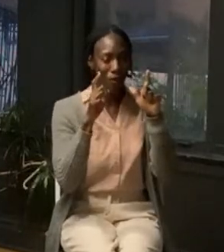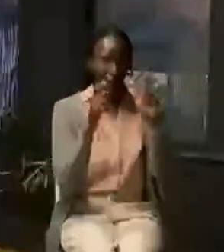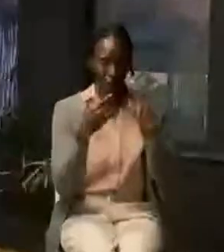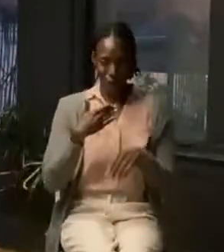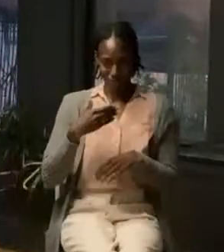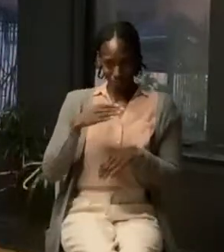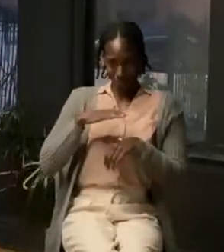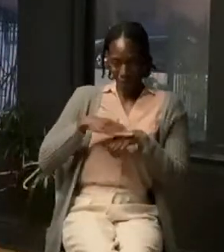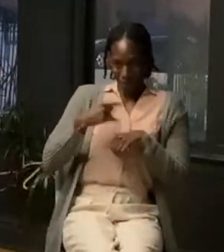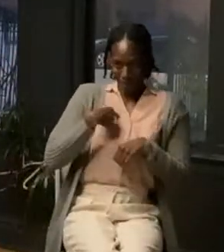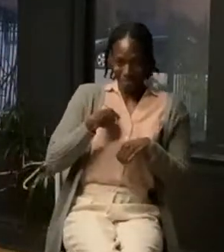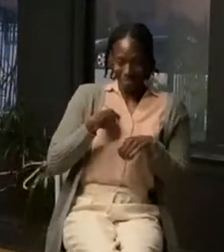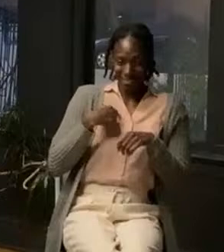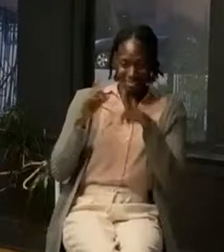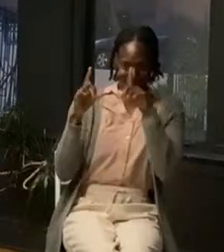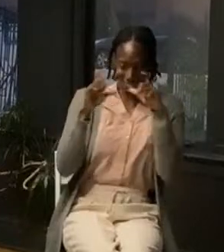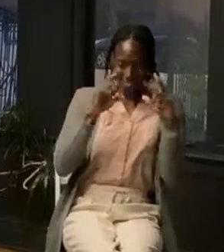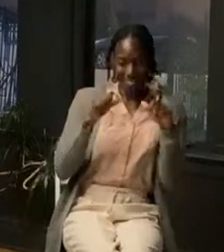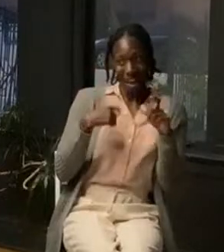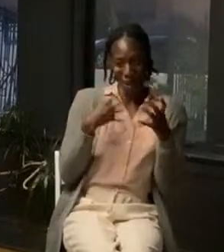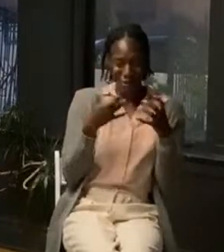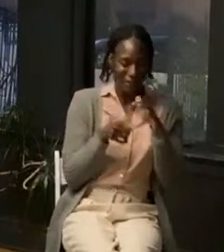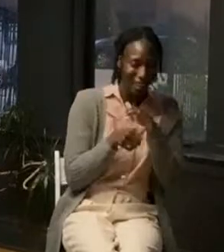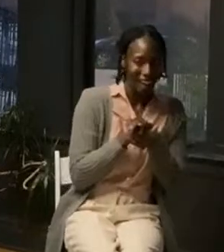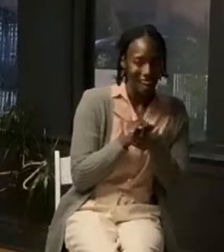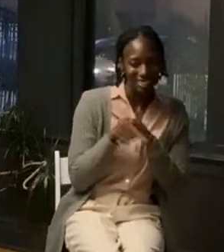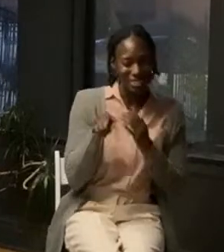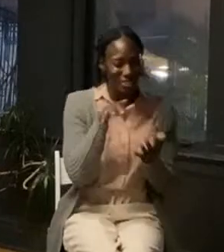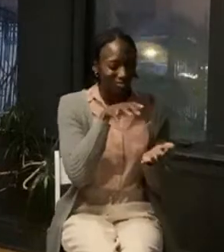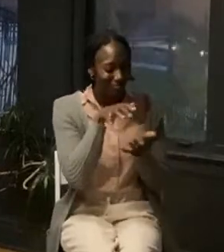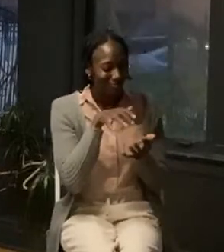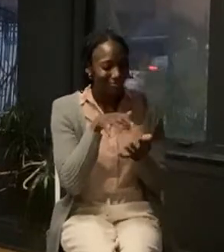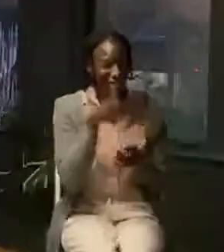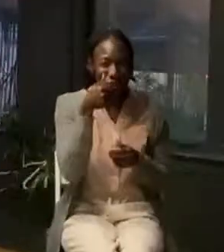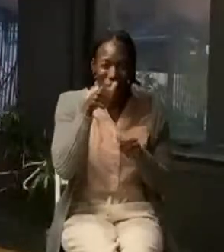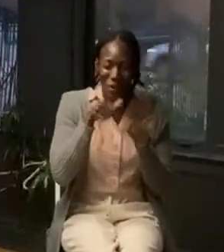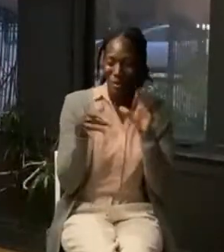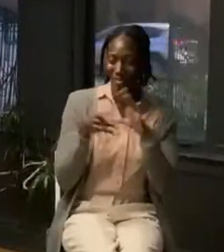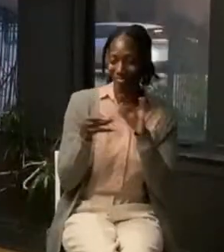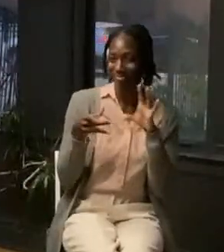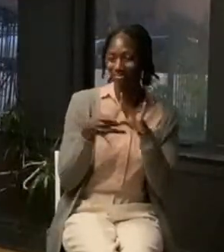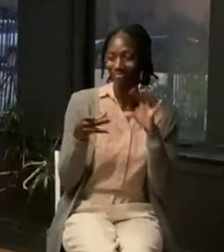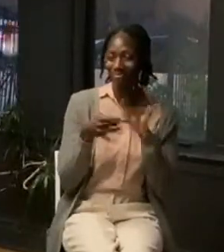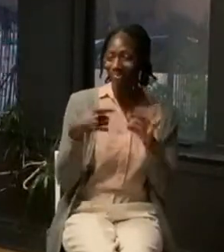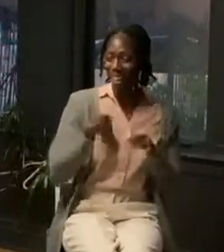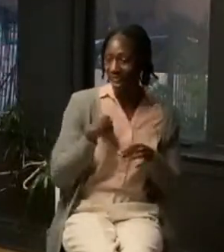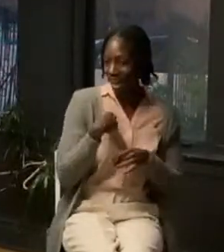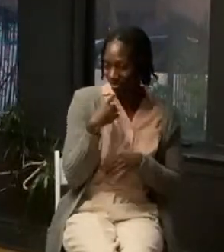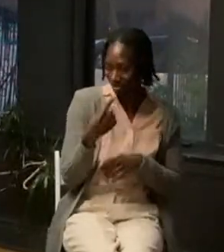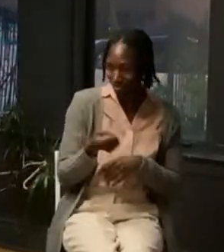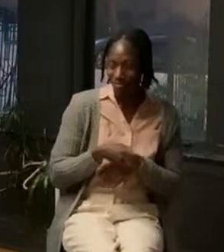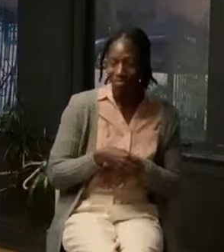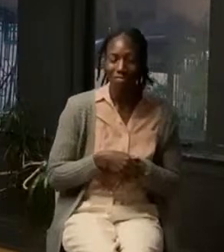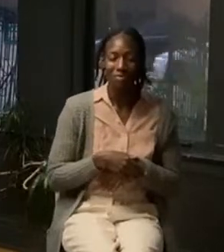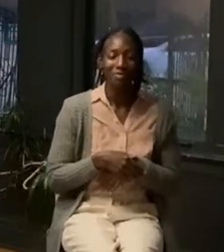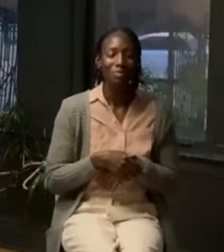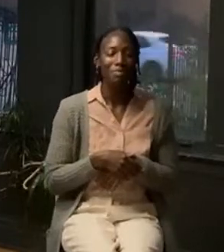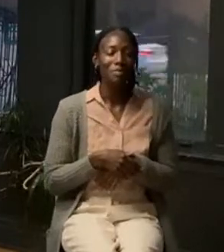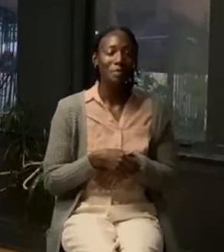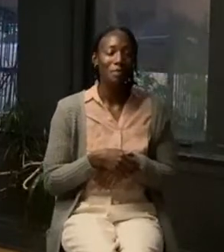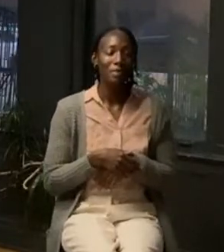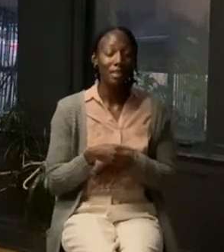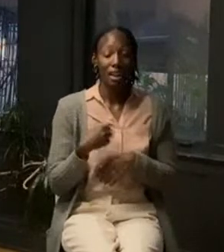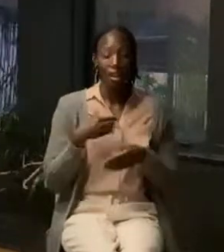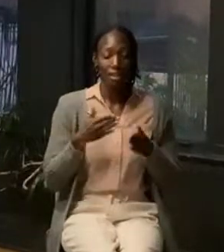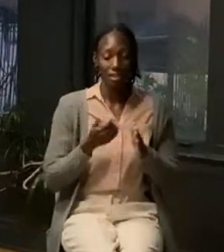hide. You laugh. You remember the things that I say. I let myself love